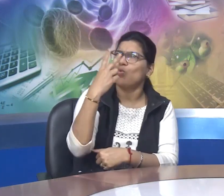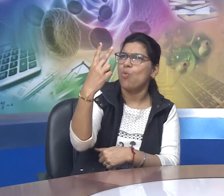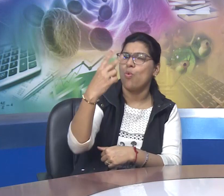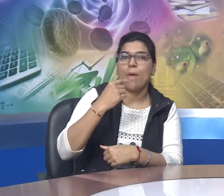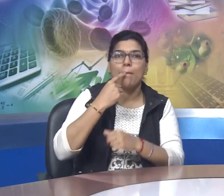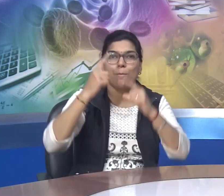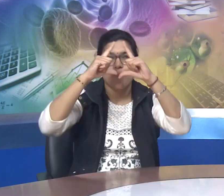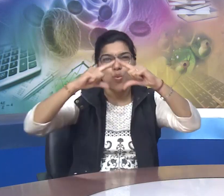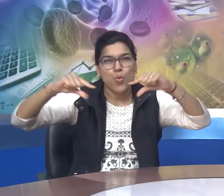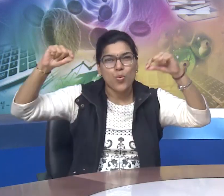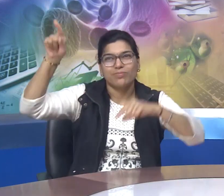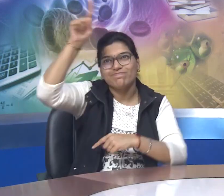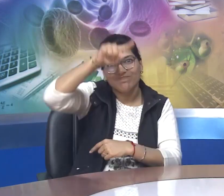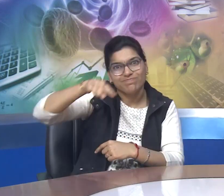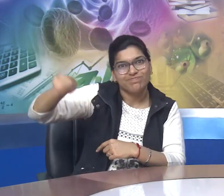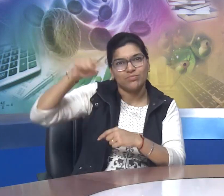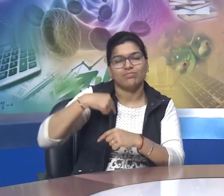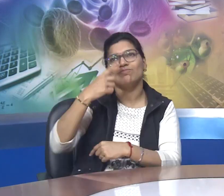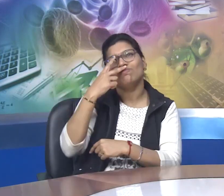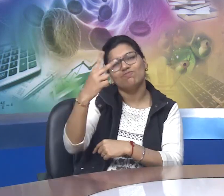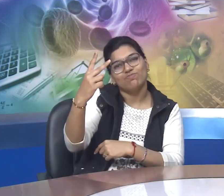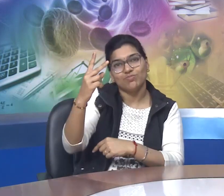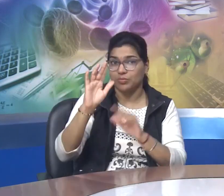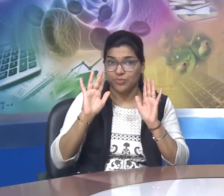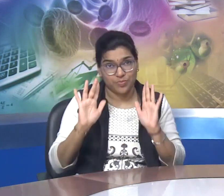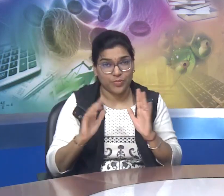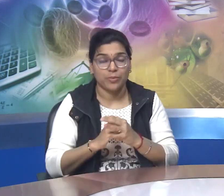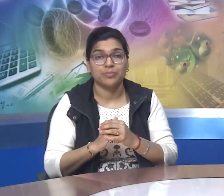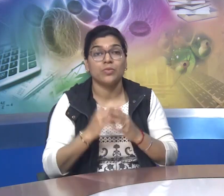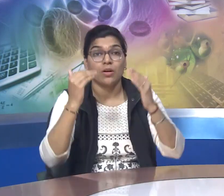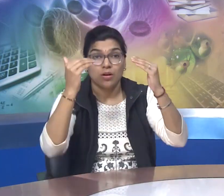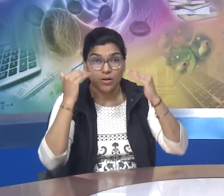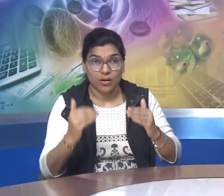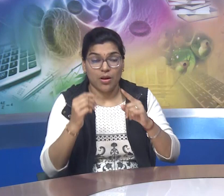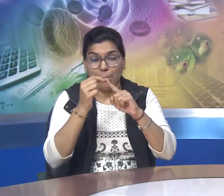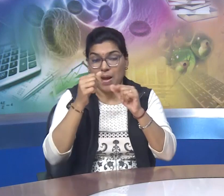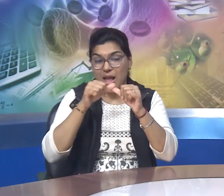You can see the sentence in active form. I see the moon.